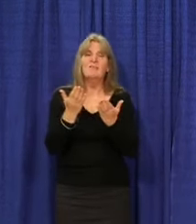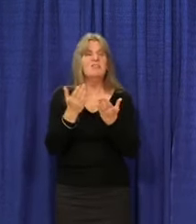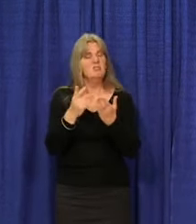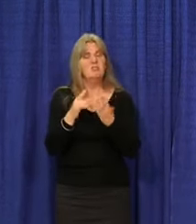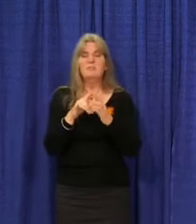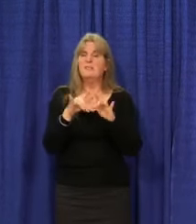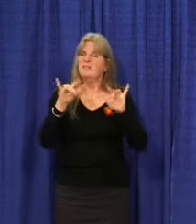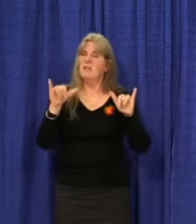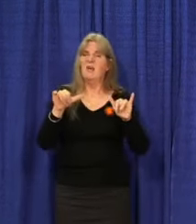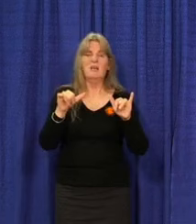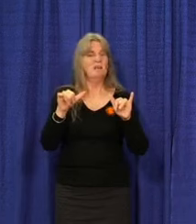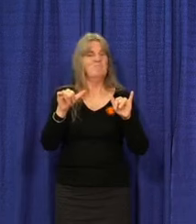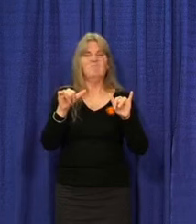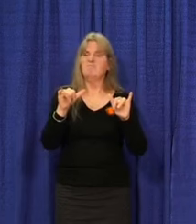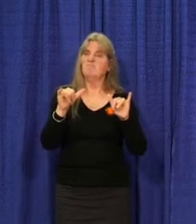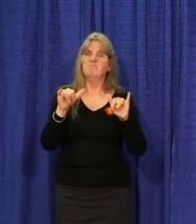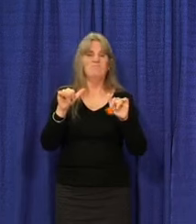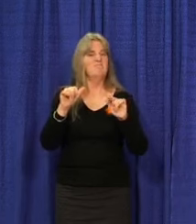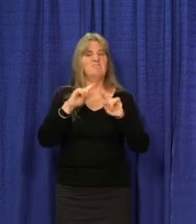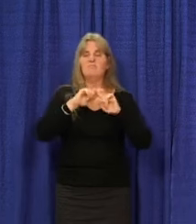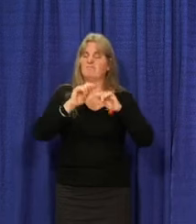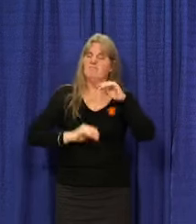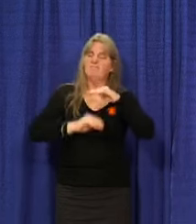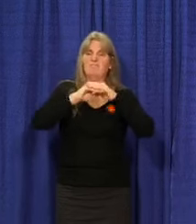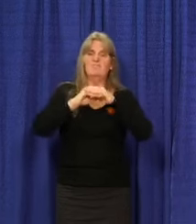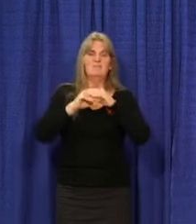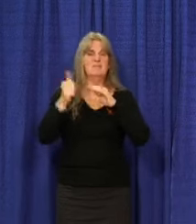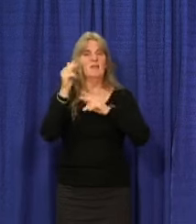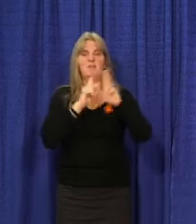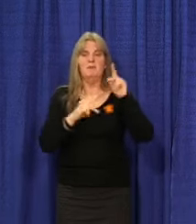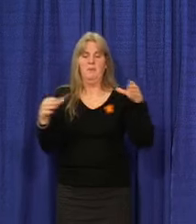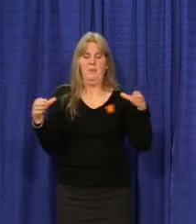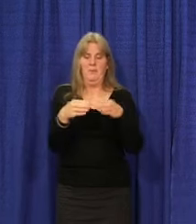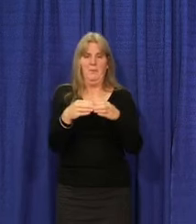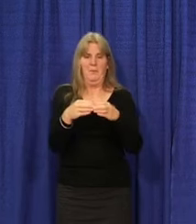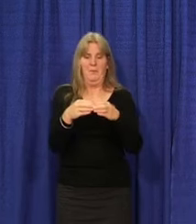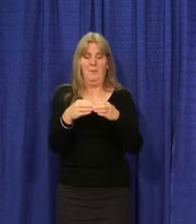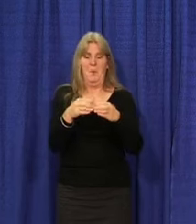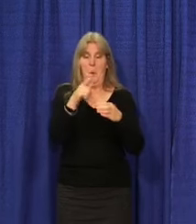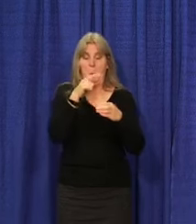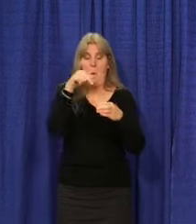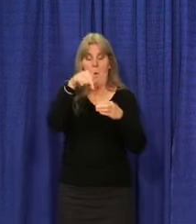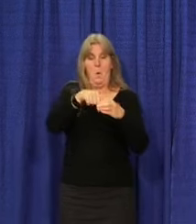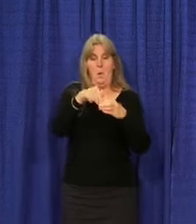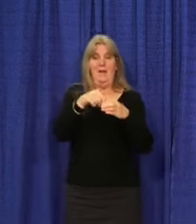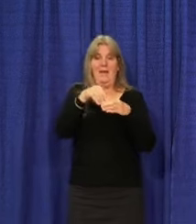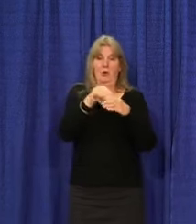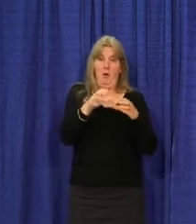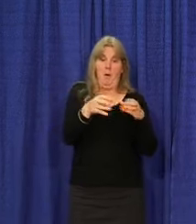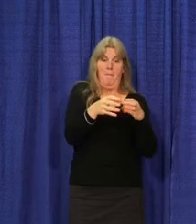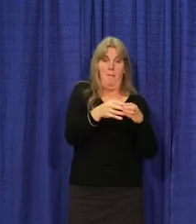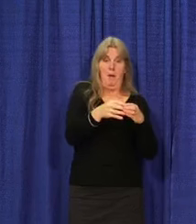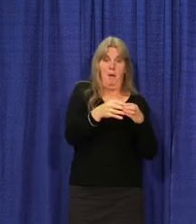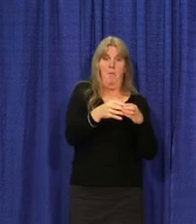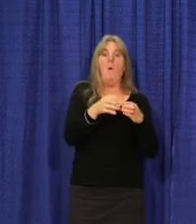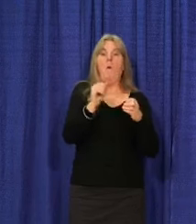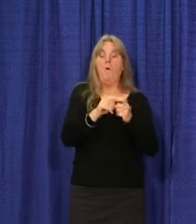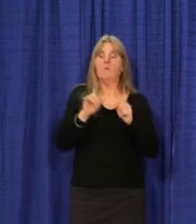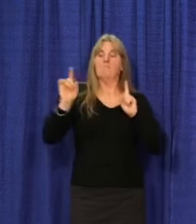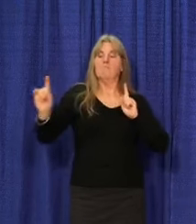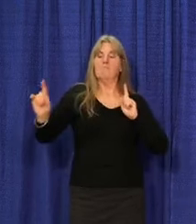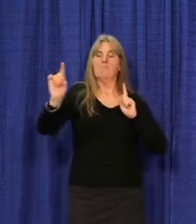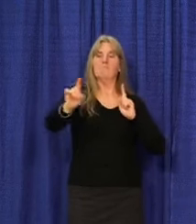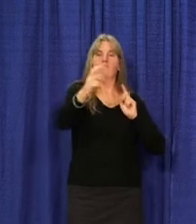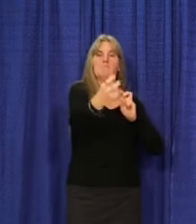other gathering, with no more than 10 gathered at a time, and these people should be either in your bubble or spaced